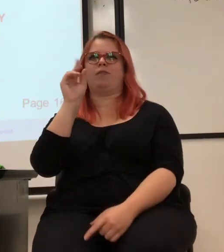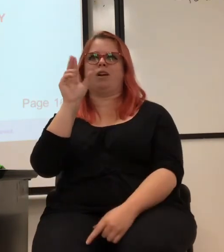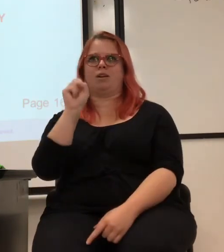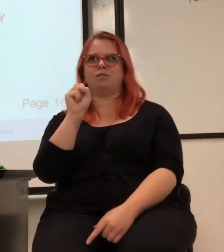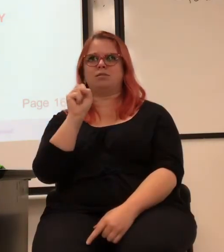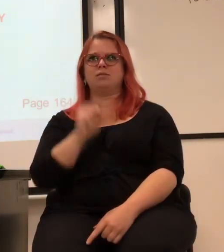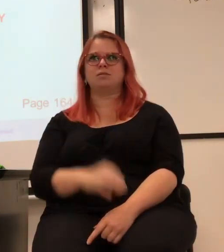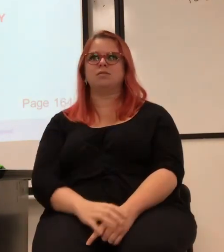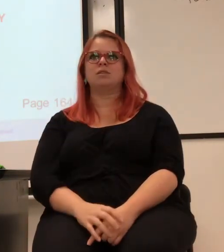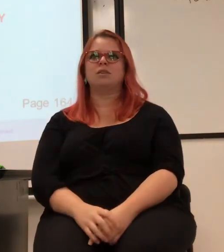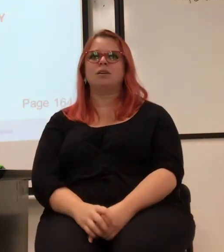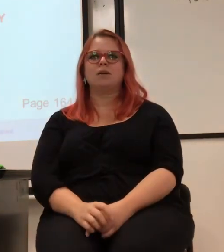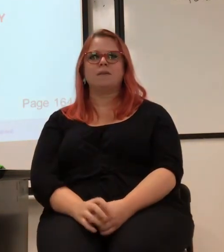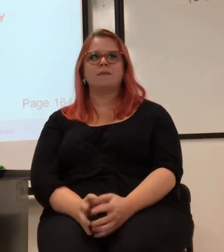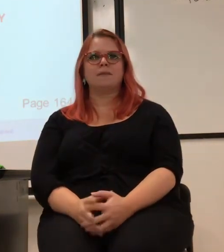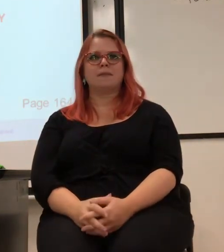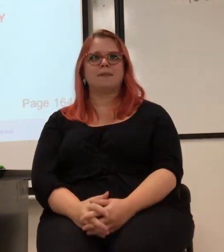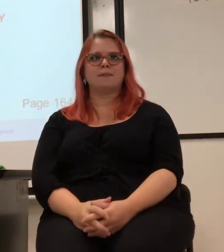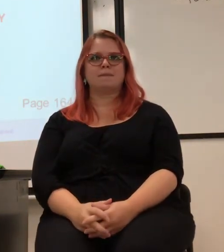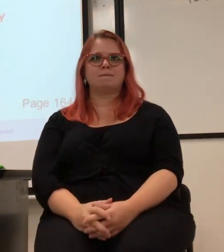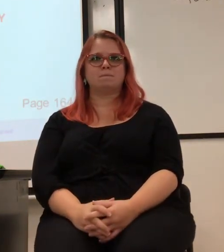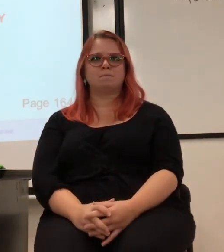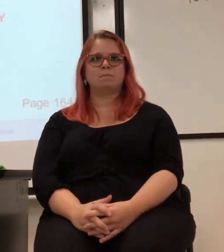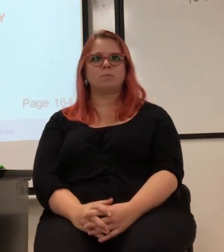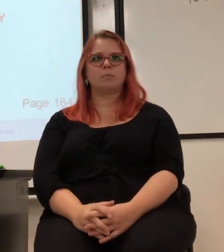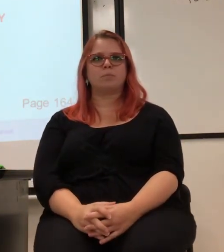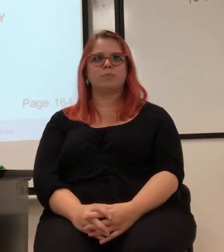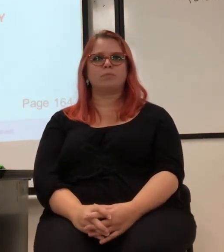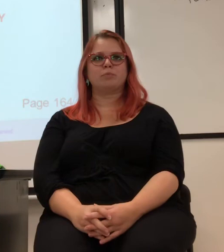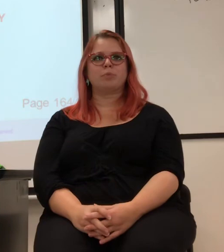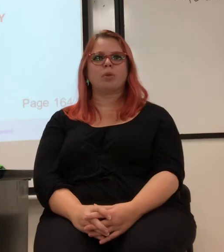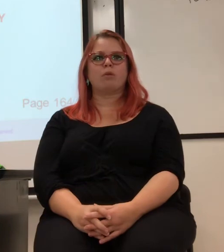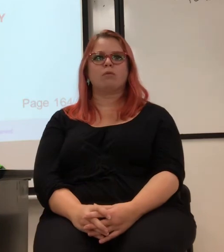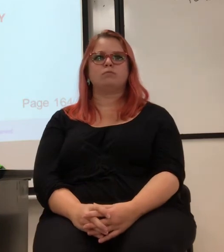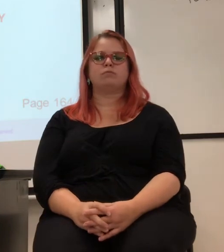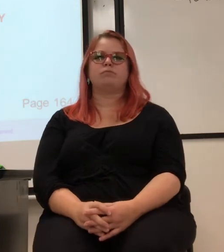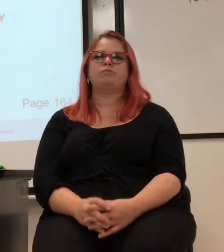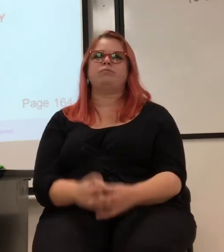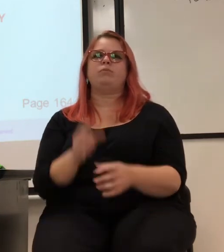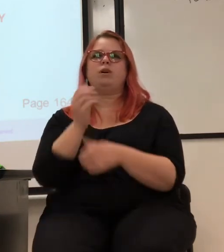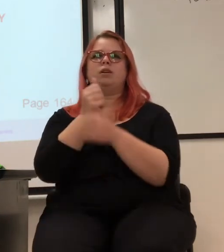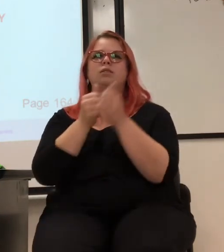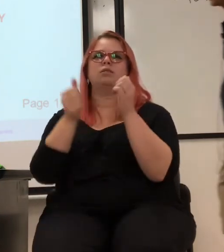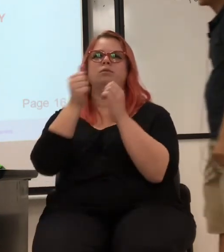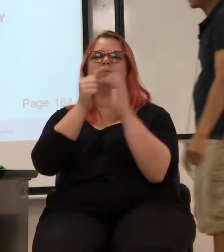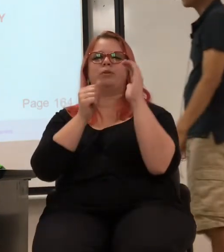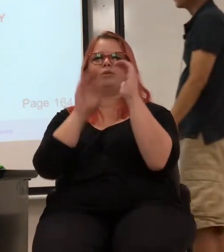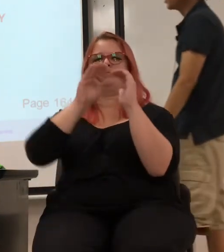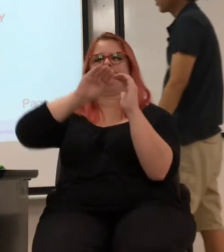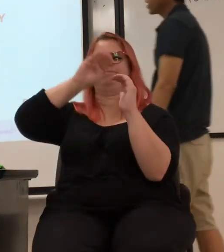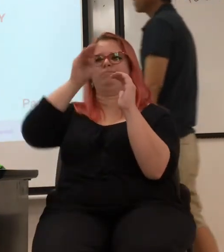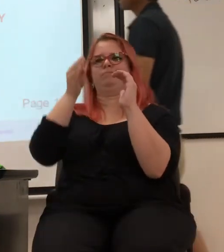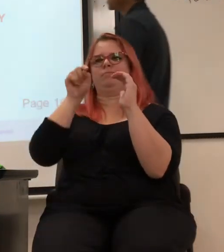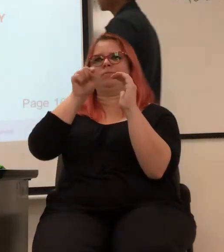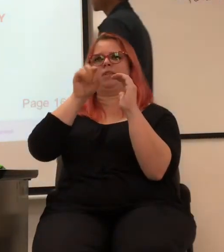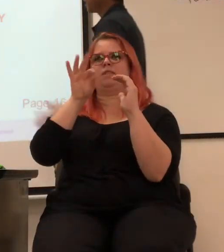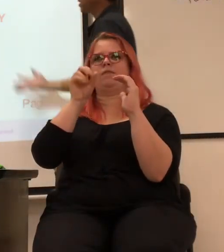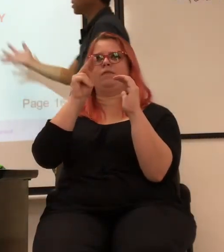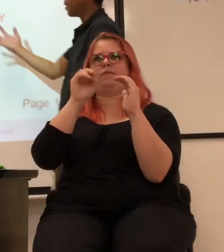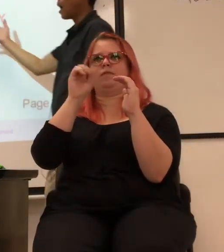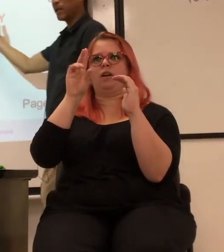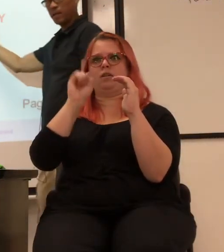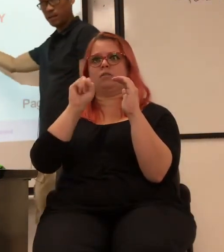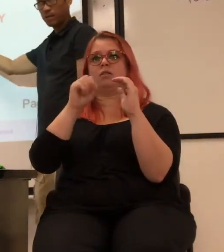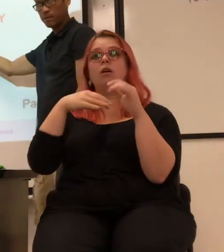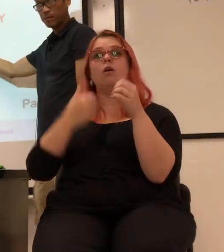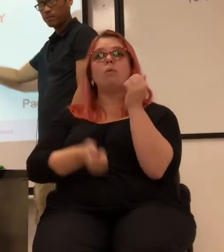I'll just say it collects CO2 from a fizzy beverage. It's the superior round part anatomically. Now, the majority of the stomach is